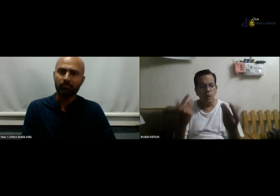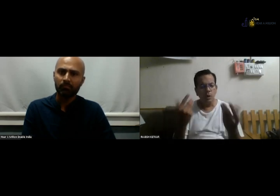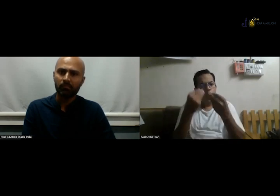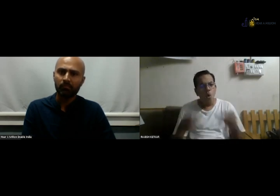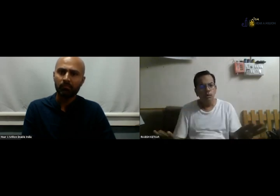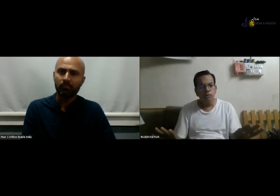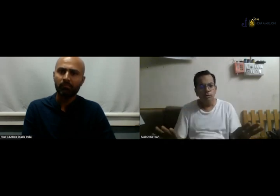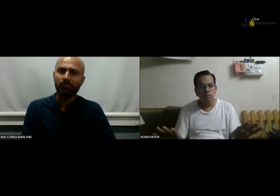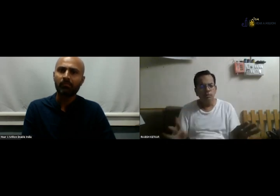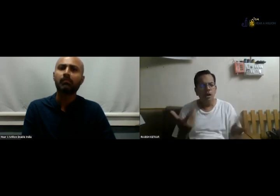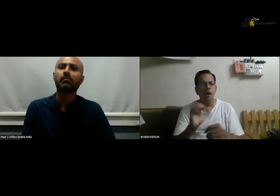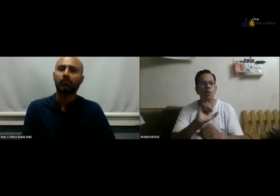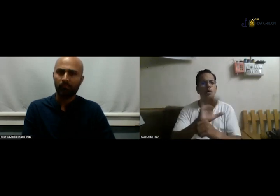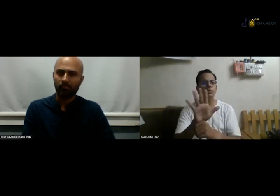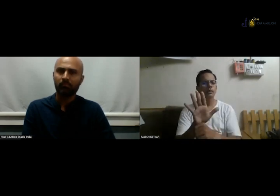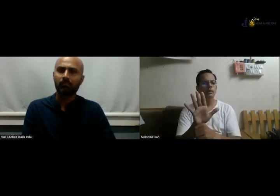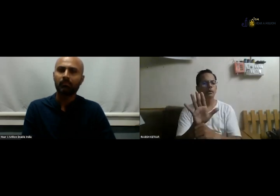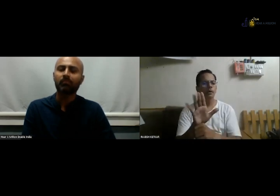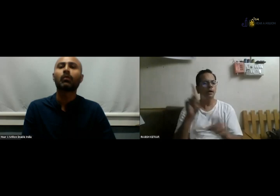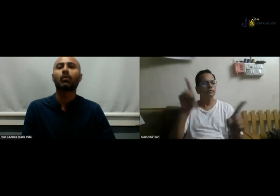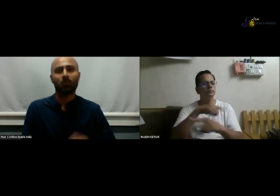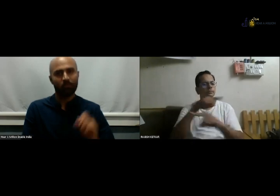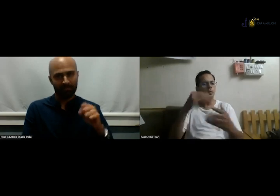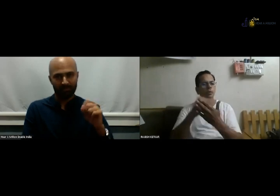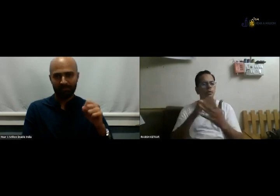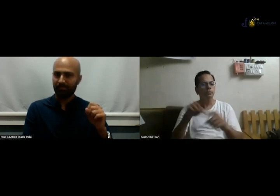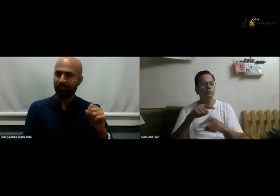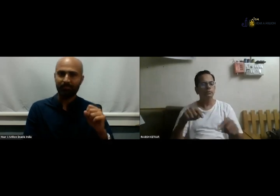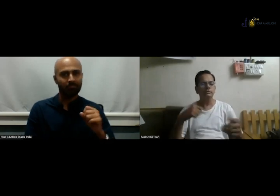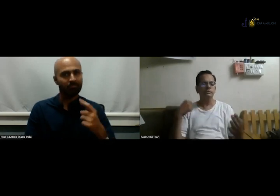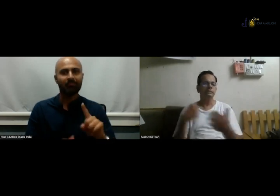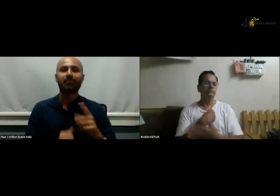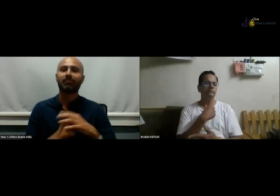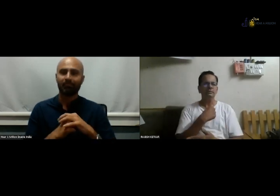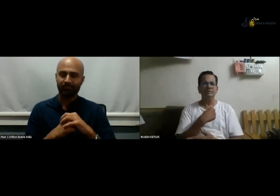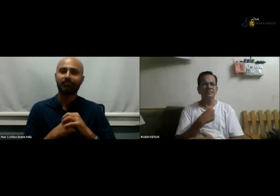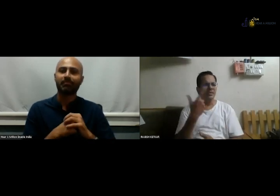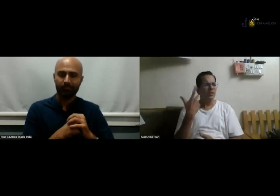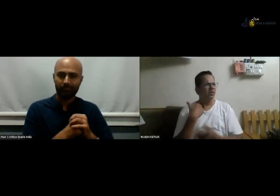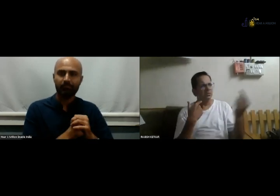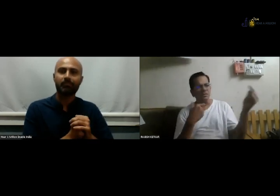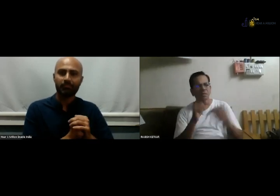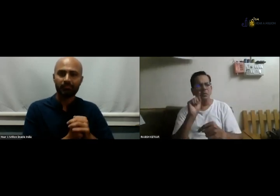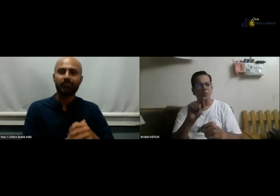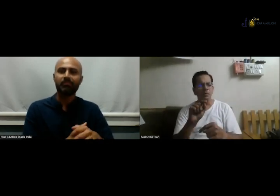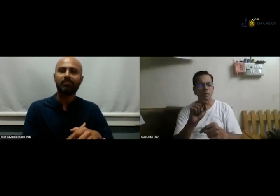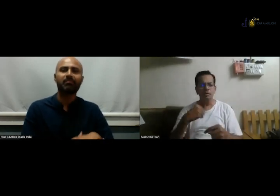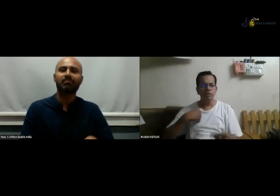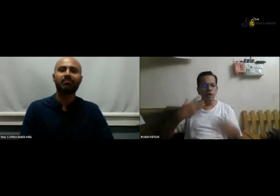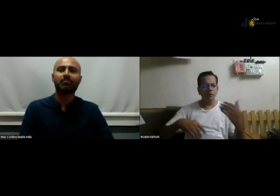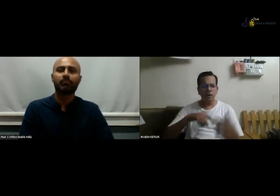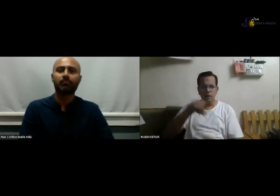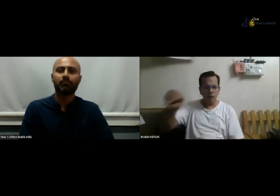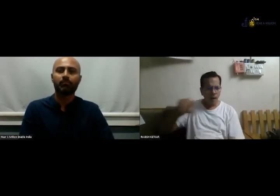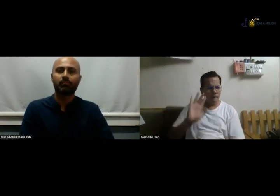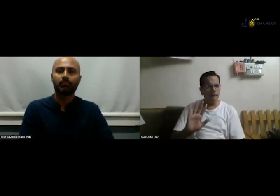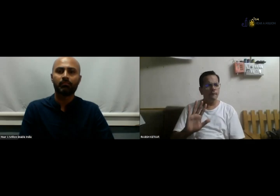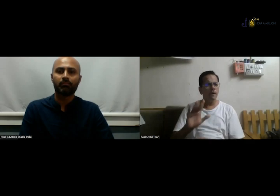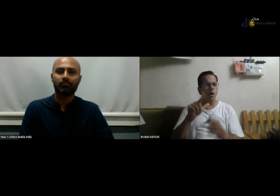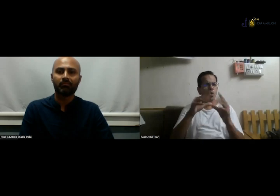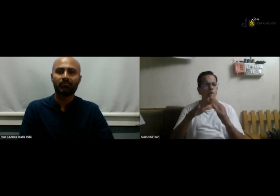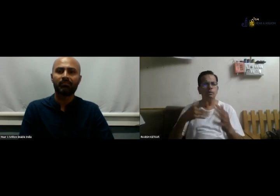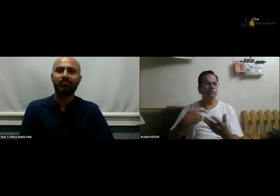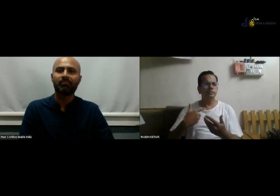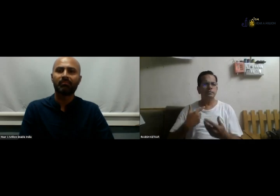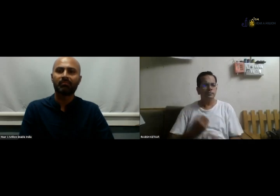everything, but then everything lost because of the COVID that hit us, and at that time we couldn't have